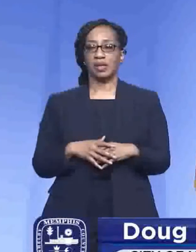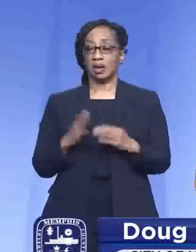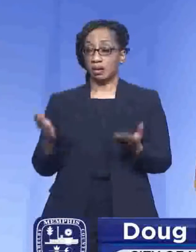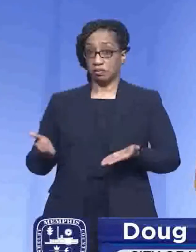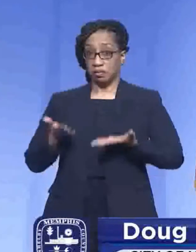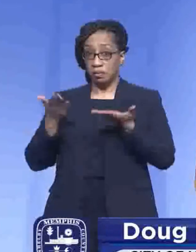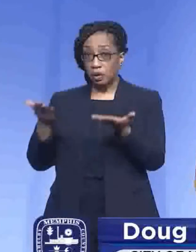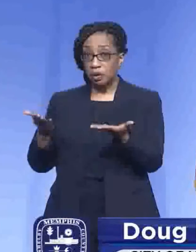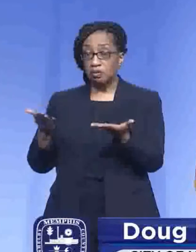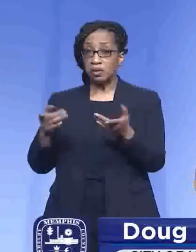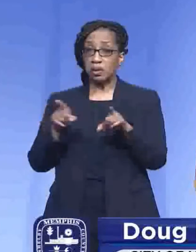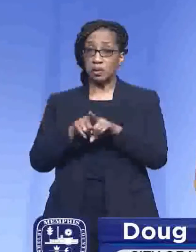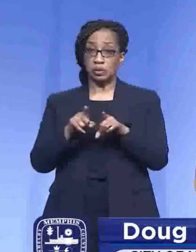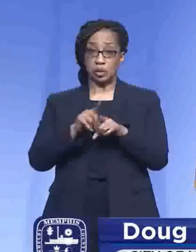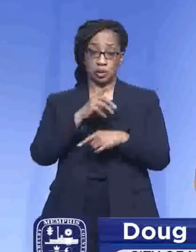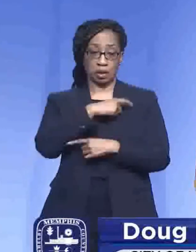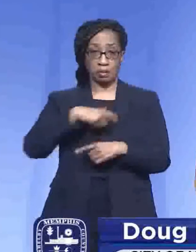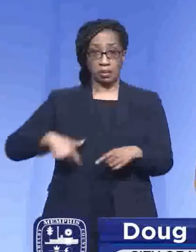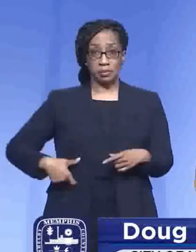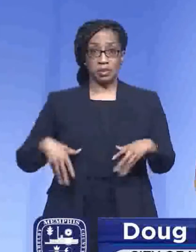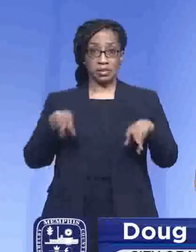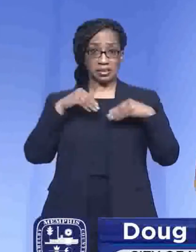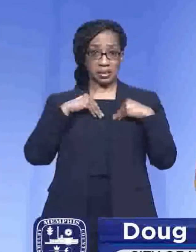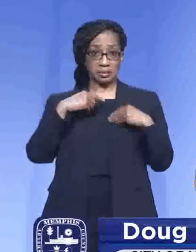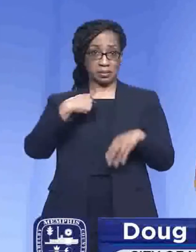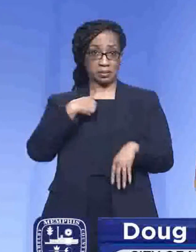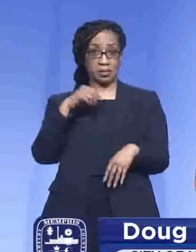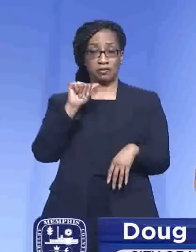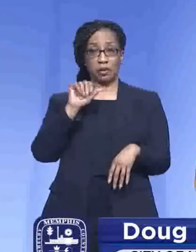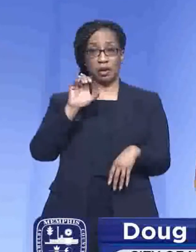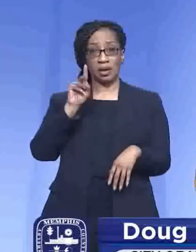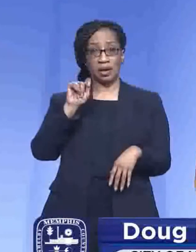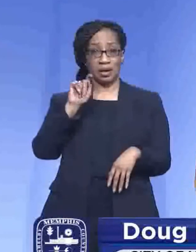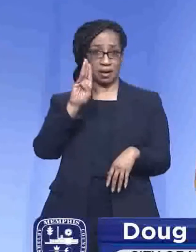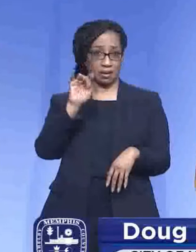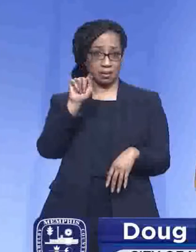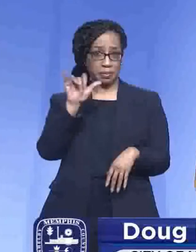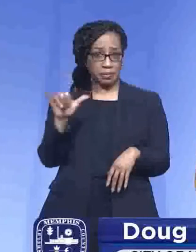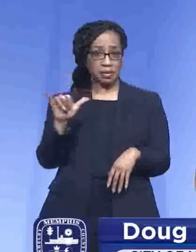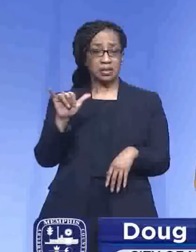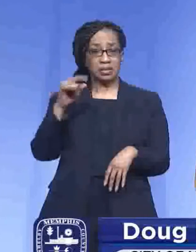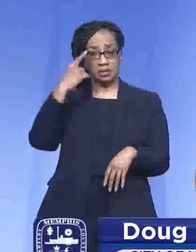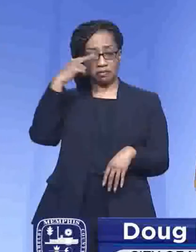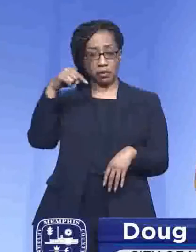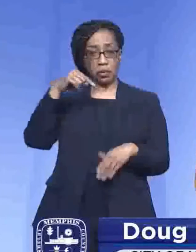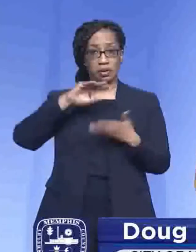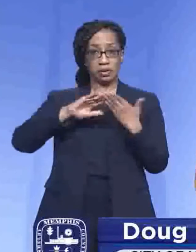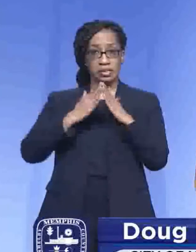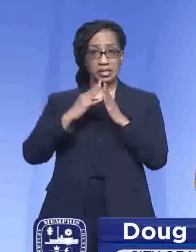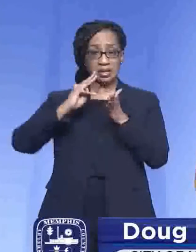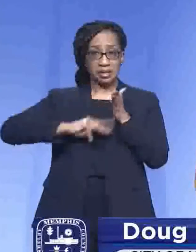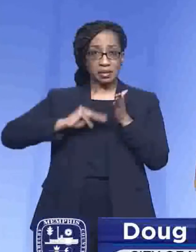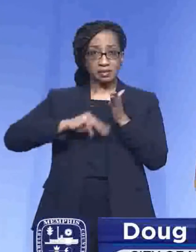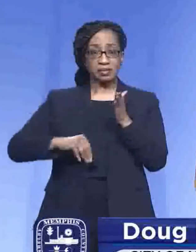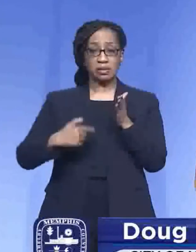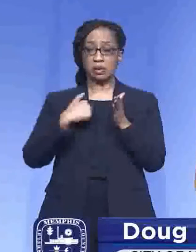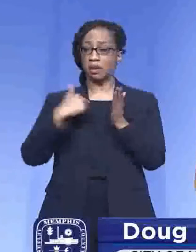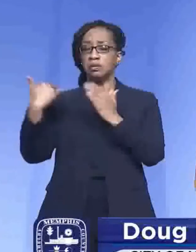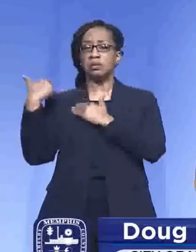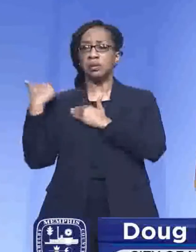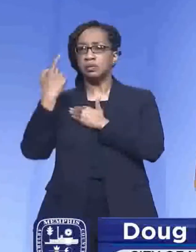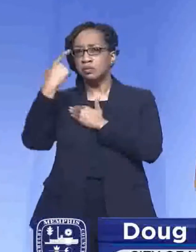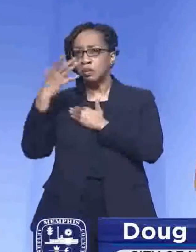my role as the accountability partner for the vaccine program here with the city of Memphis. So I'm accountable for